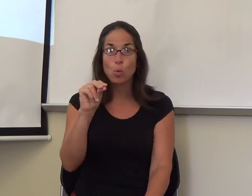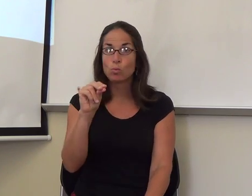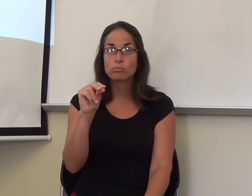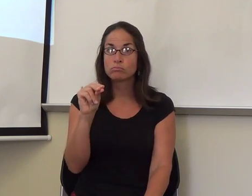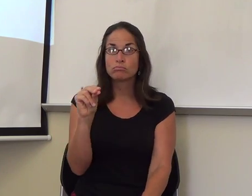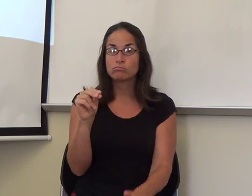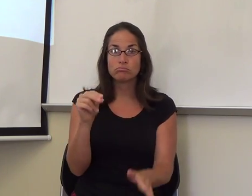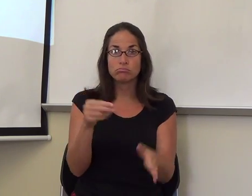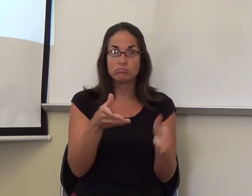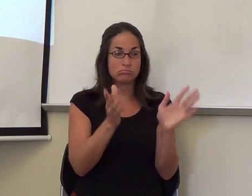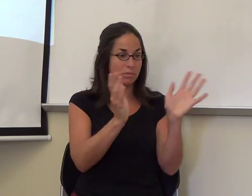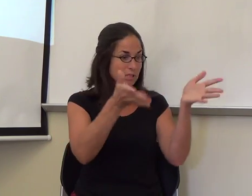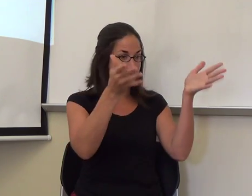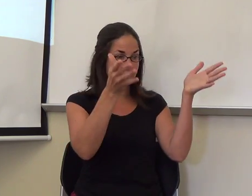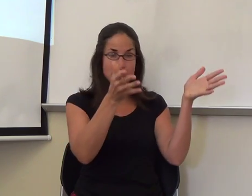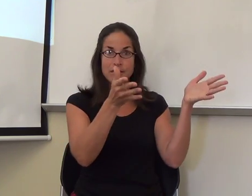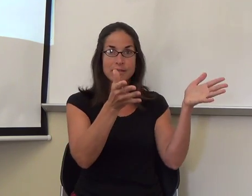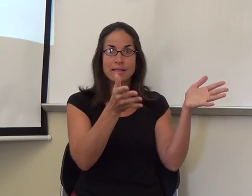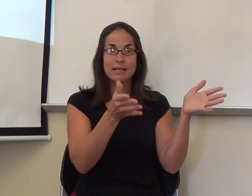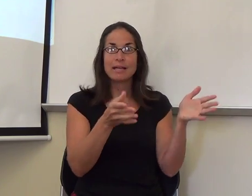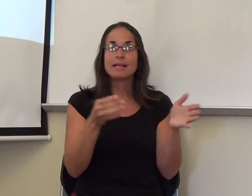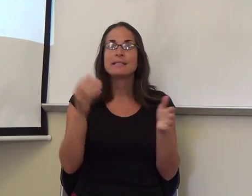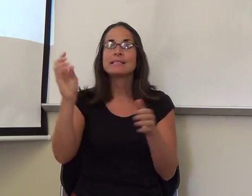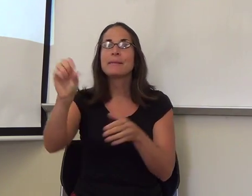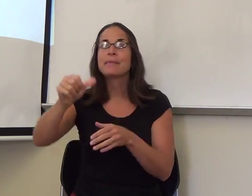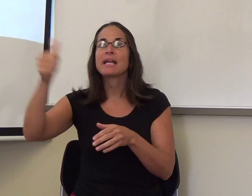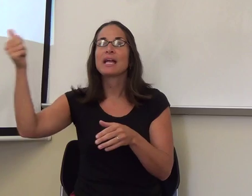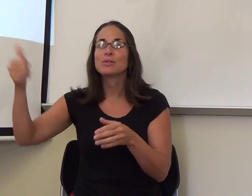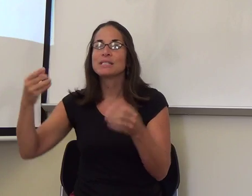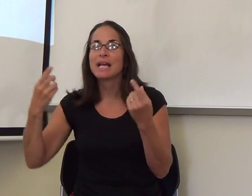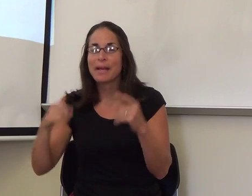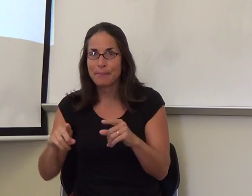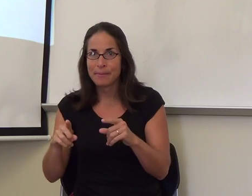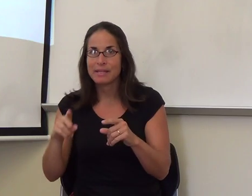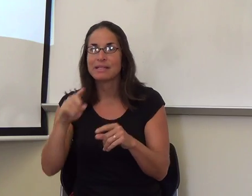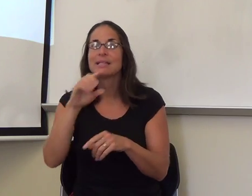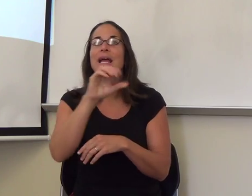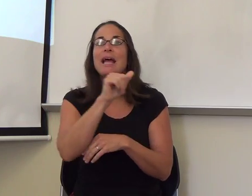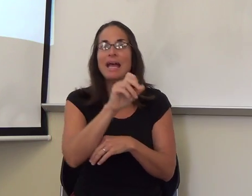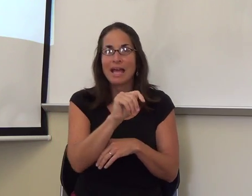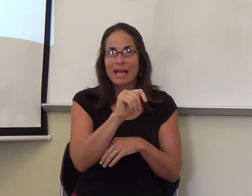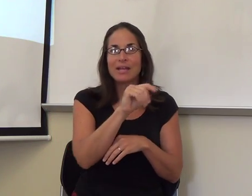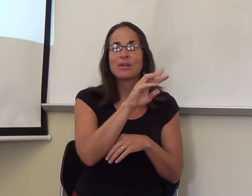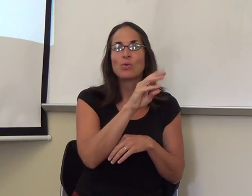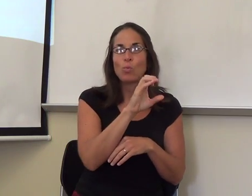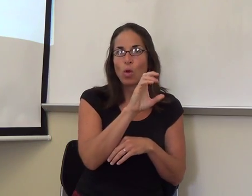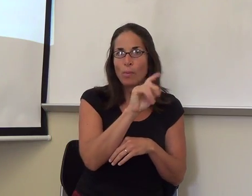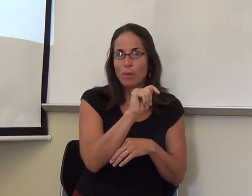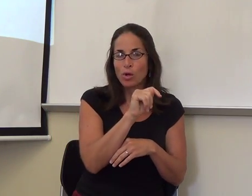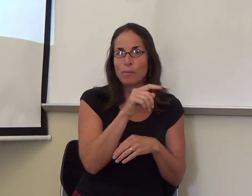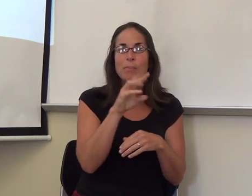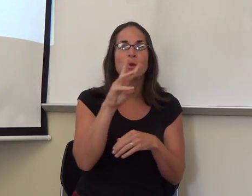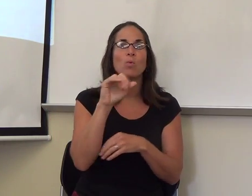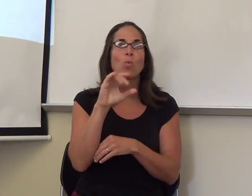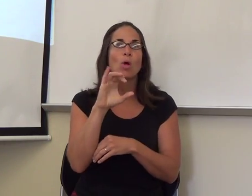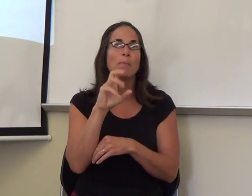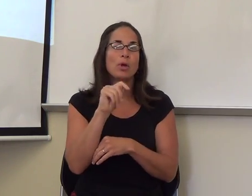just sitting there. Oh. Something else is happening at Walmart, but Walmart isn't doing anything. If you